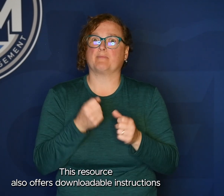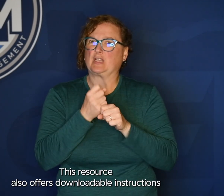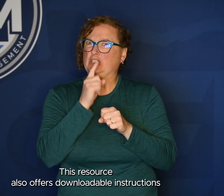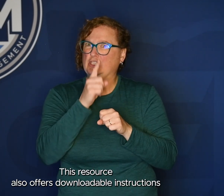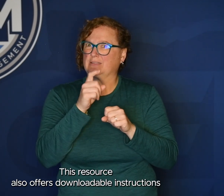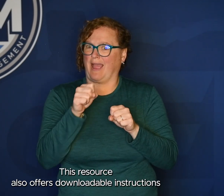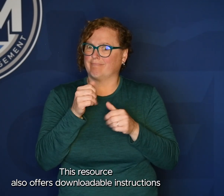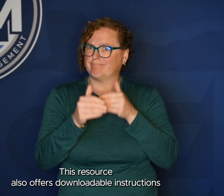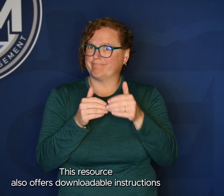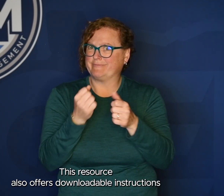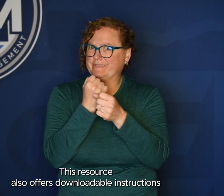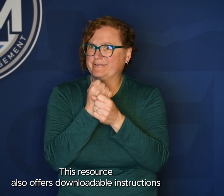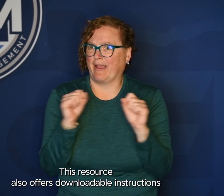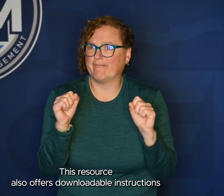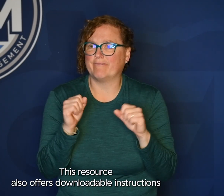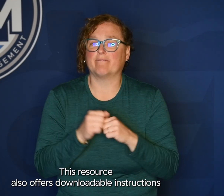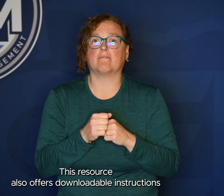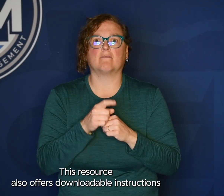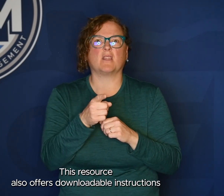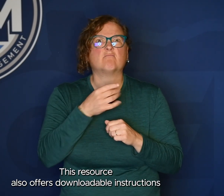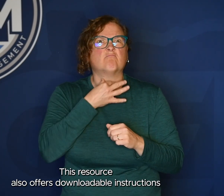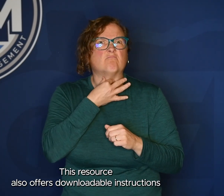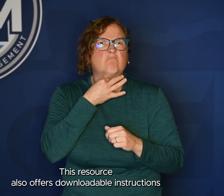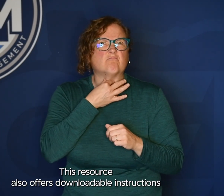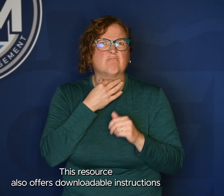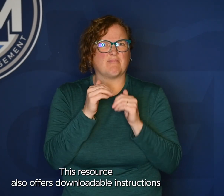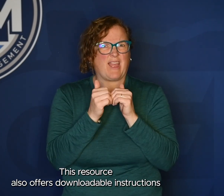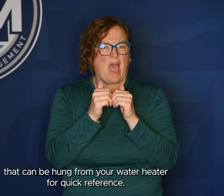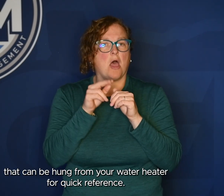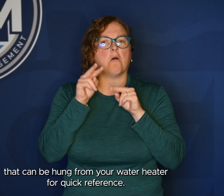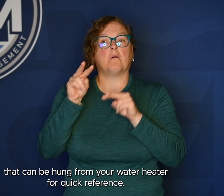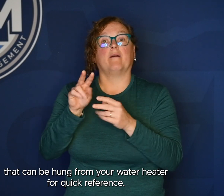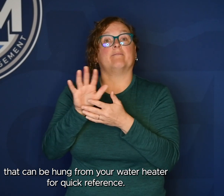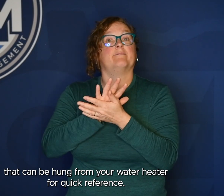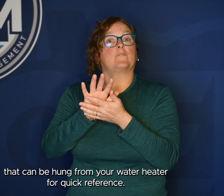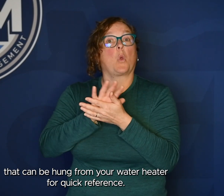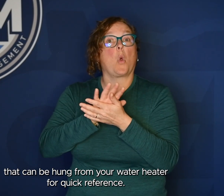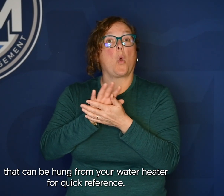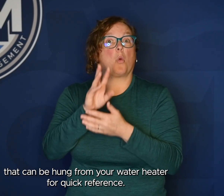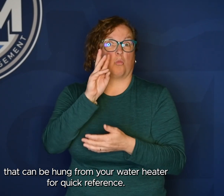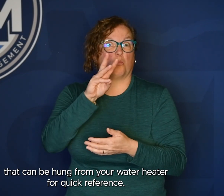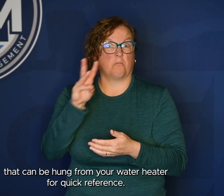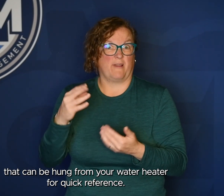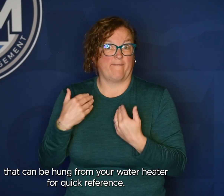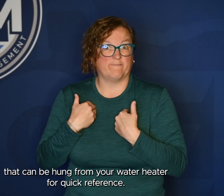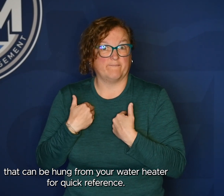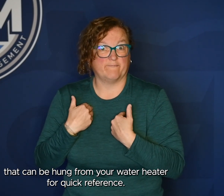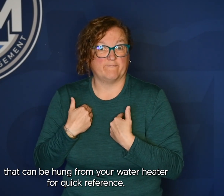This resource also offers downloadable instructions that can be hung from your water heater for quick